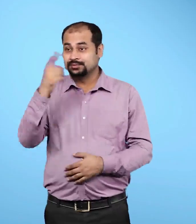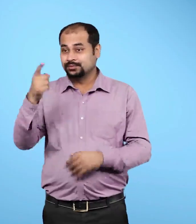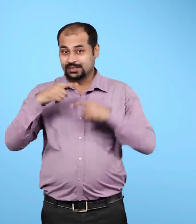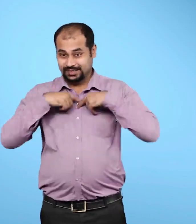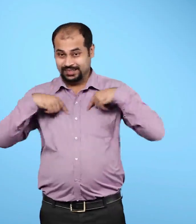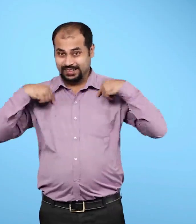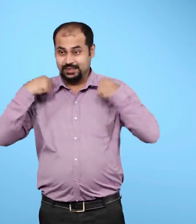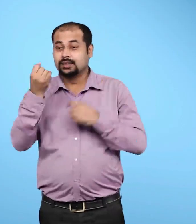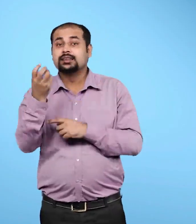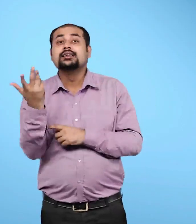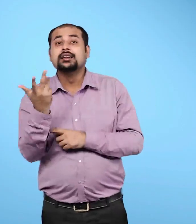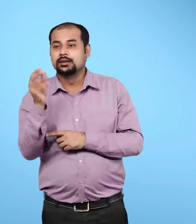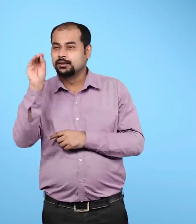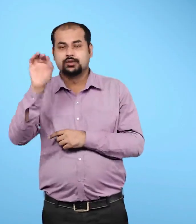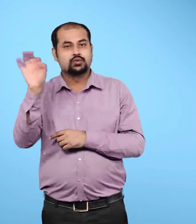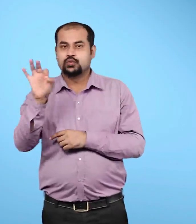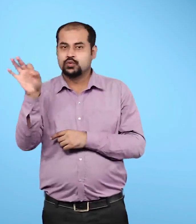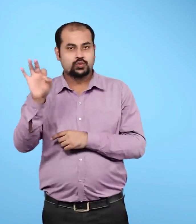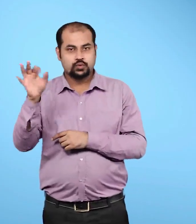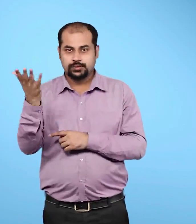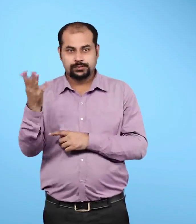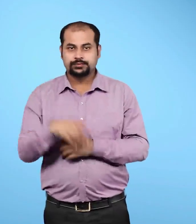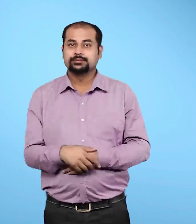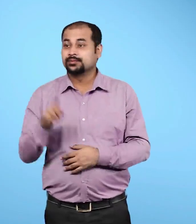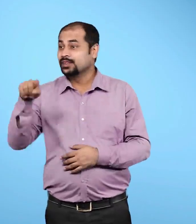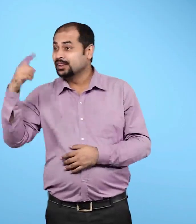Column 3, necklace of 10 beads, dash.